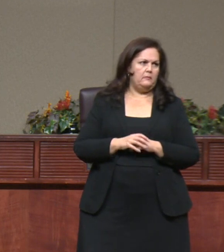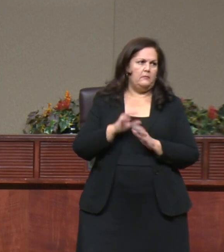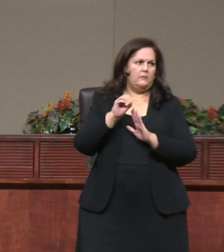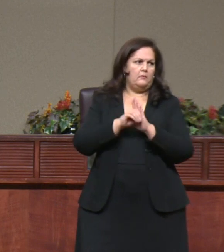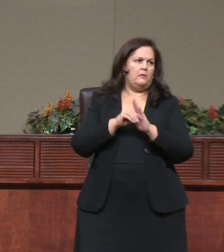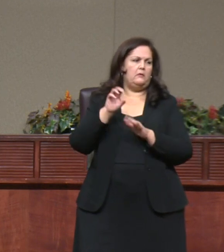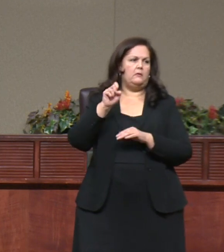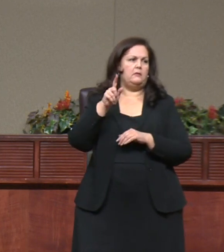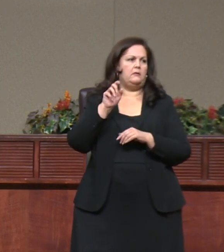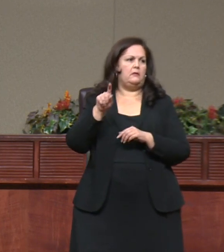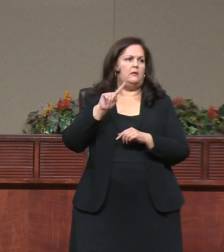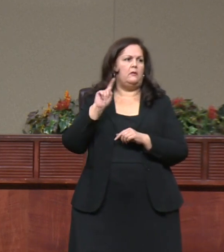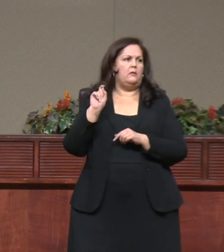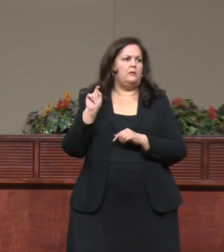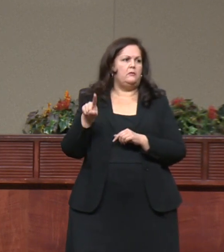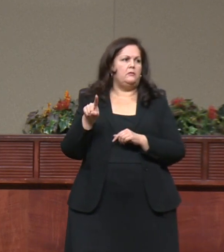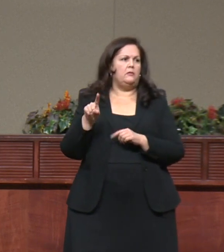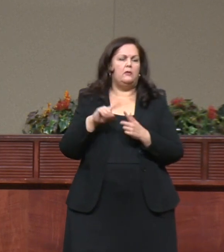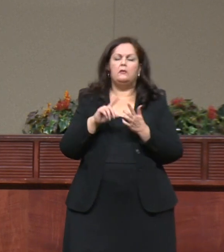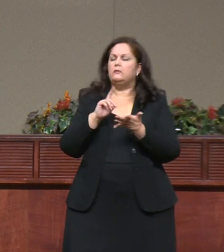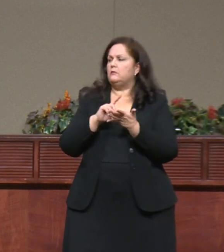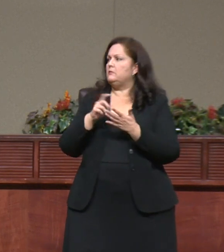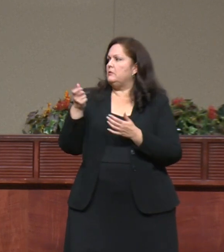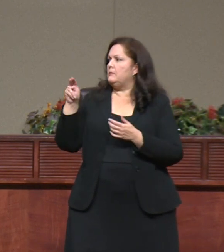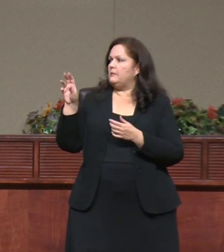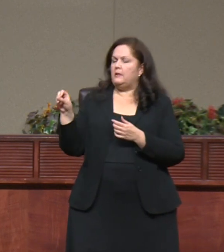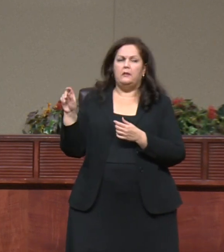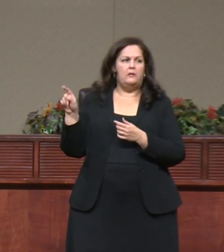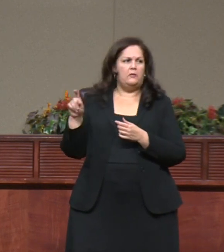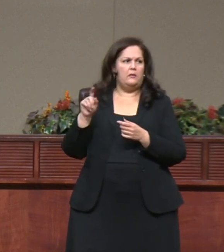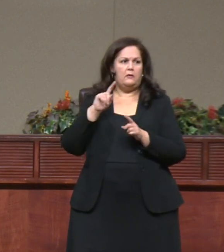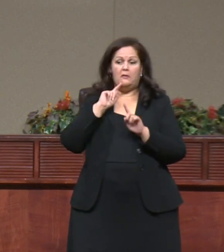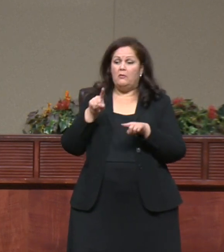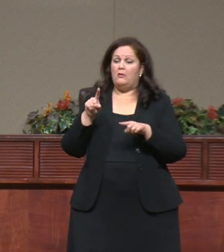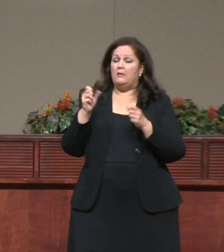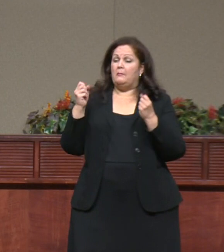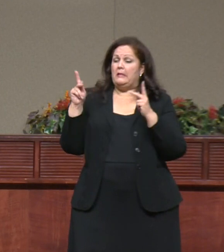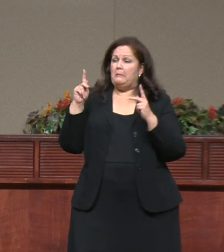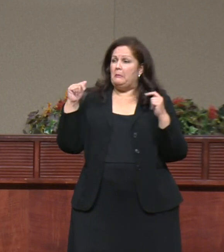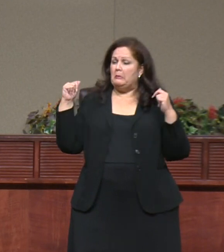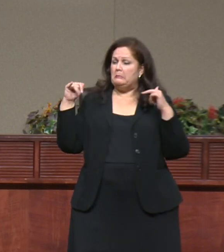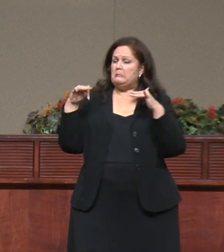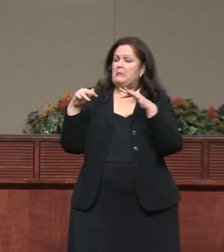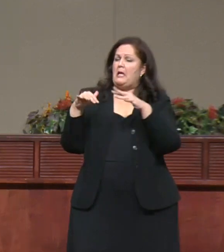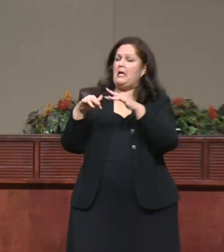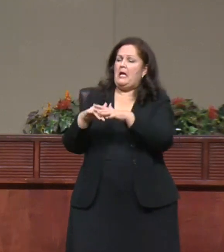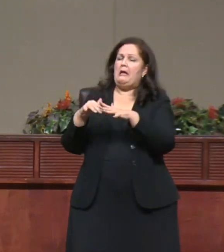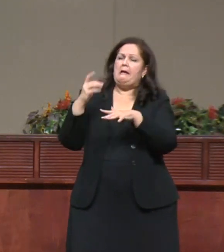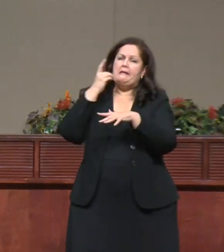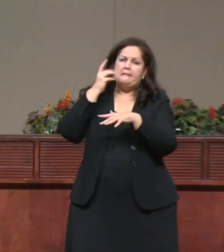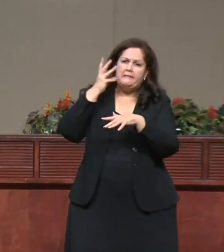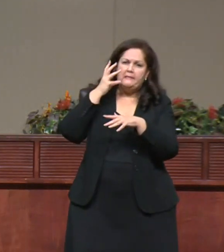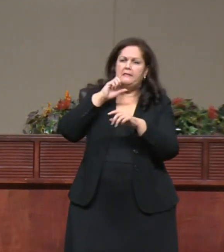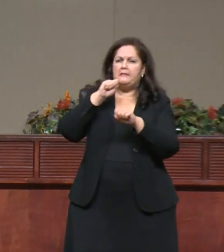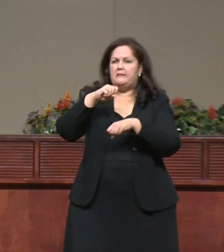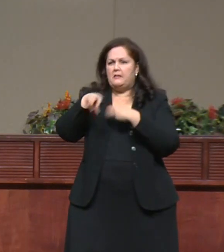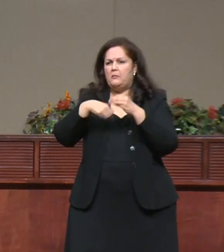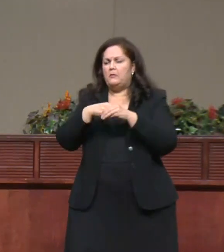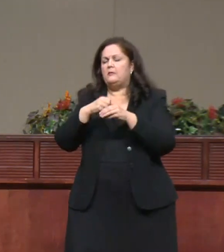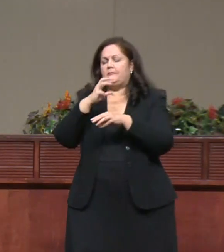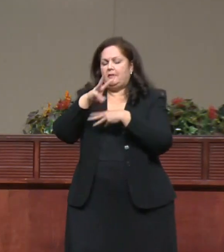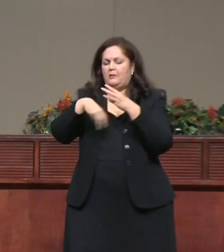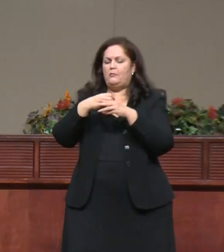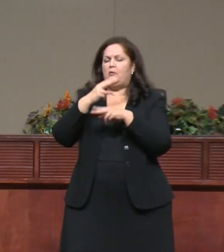Sentinel. Dr. Pino, there were reports of larger crowds at the theme parks over Labor Day weekend. Are there any COVID